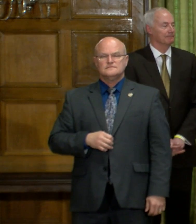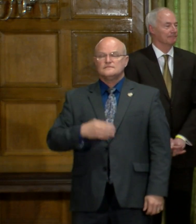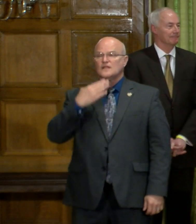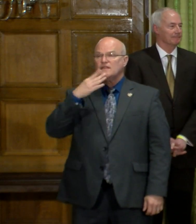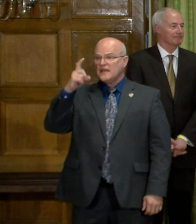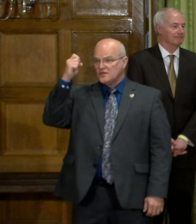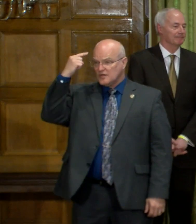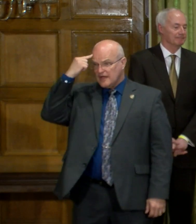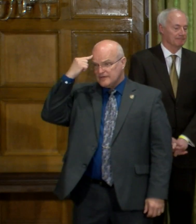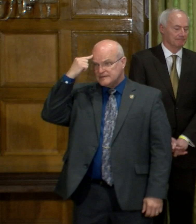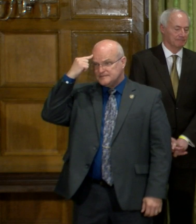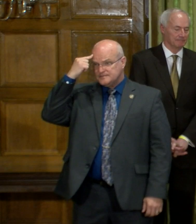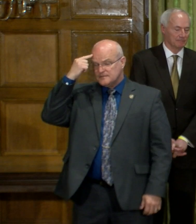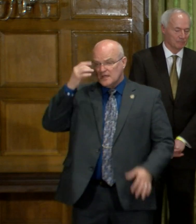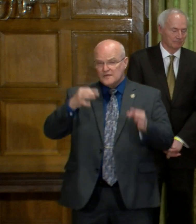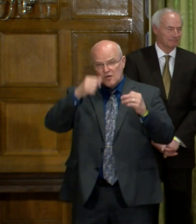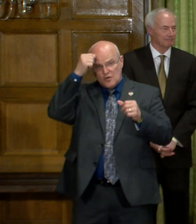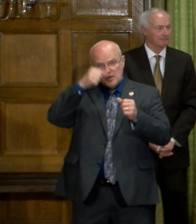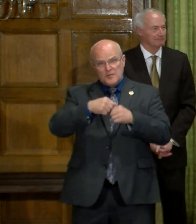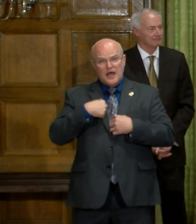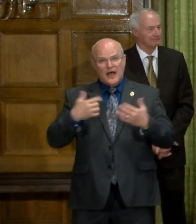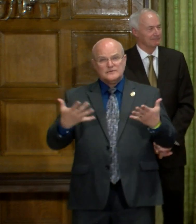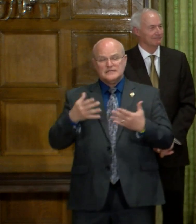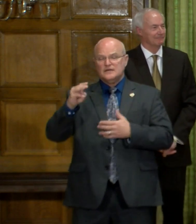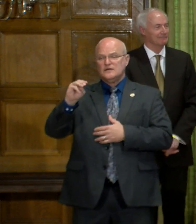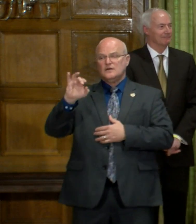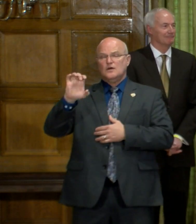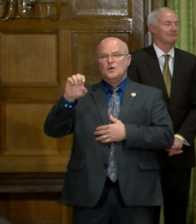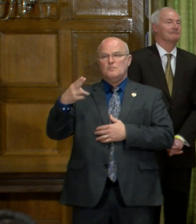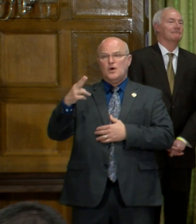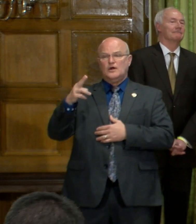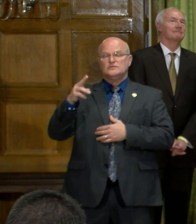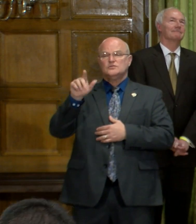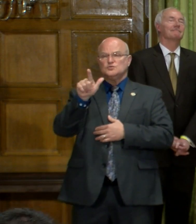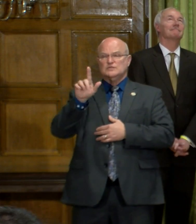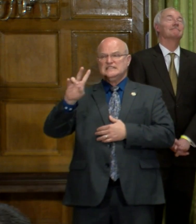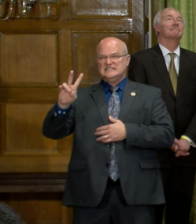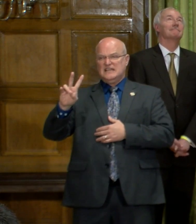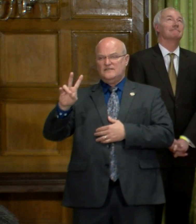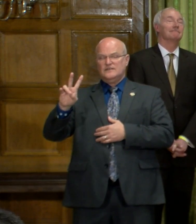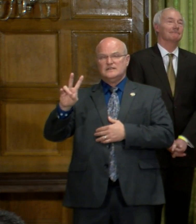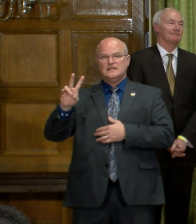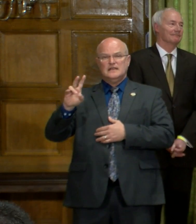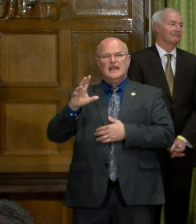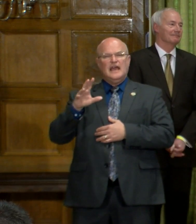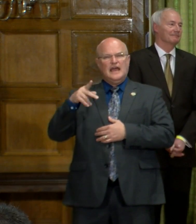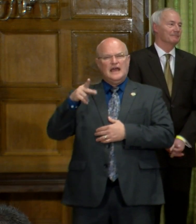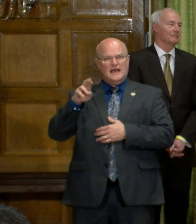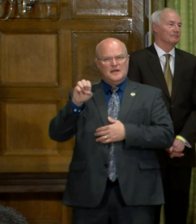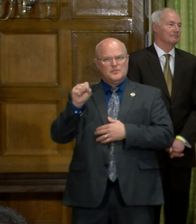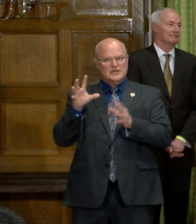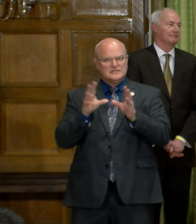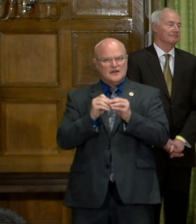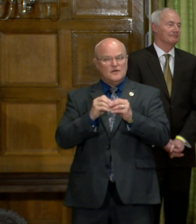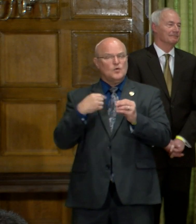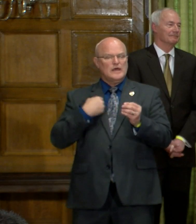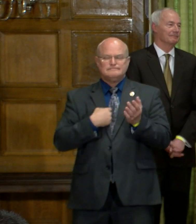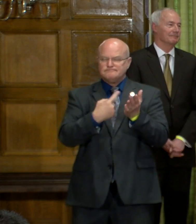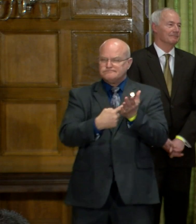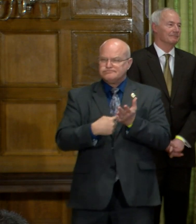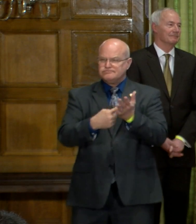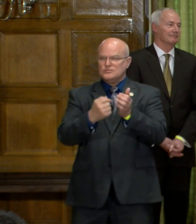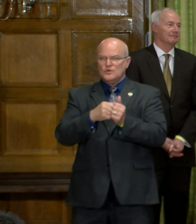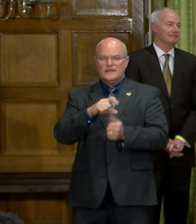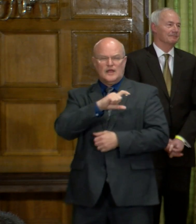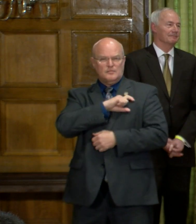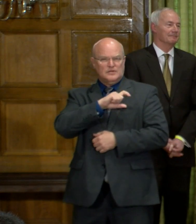Thank you, Governor. If y'all remember, I was here March 27th, 2020 in the press conference, and the Governor and I shared with you, we had great conversations with our